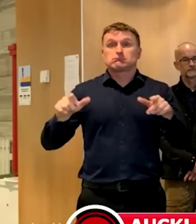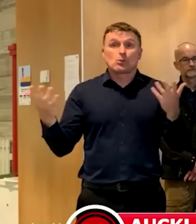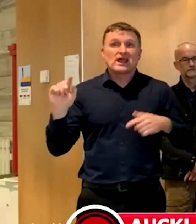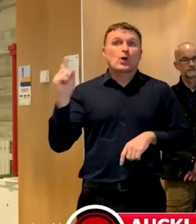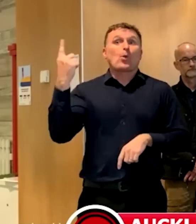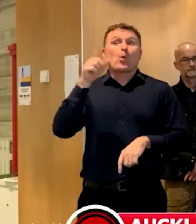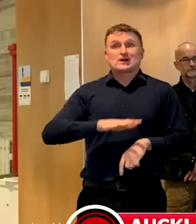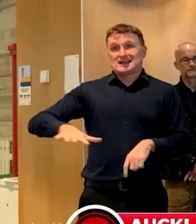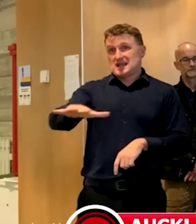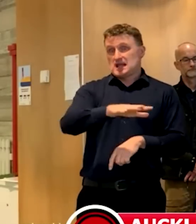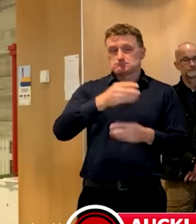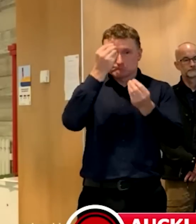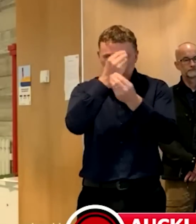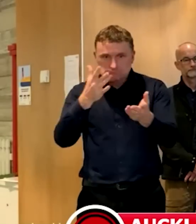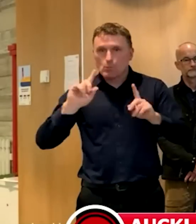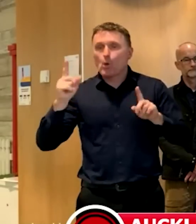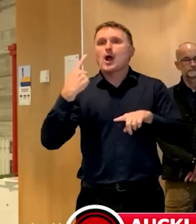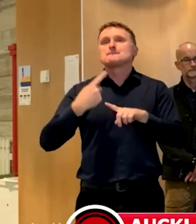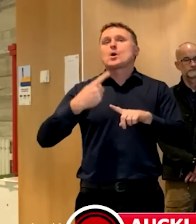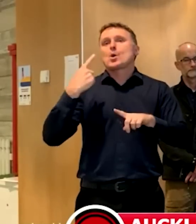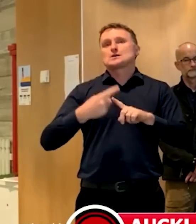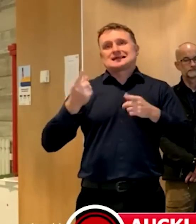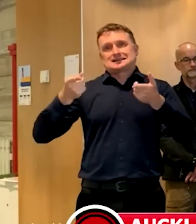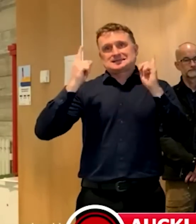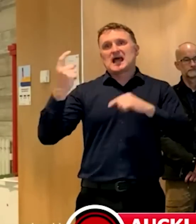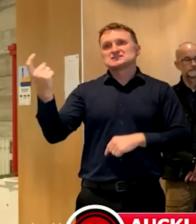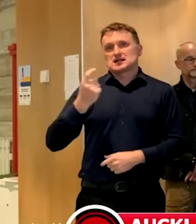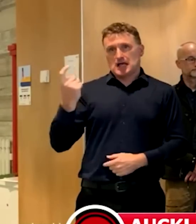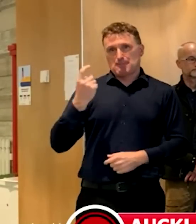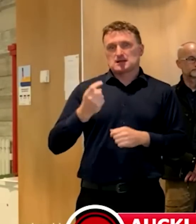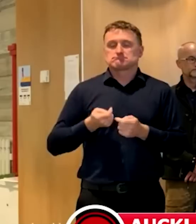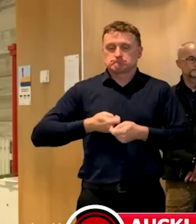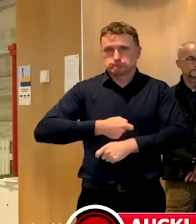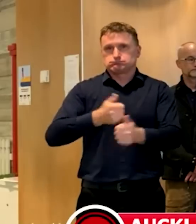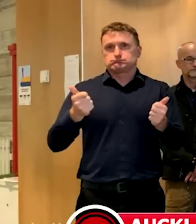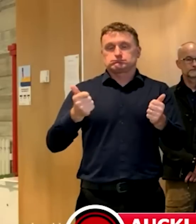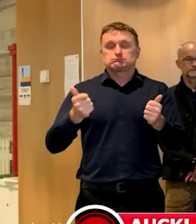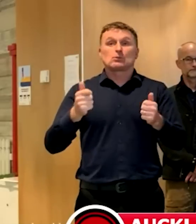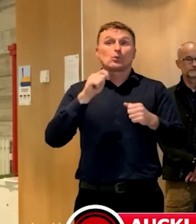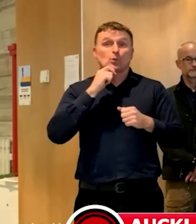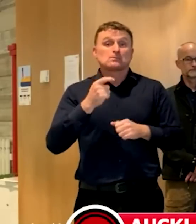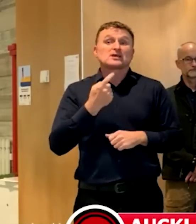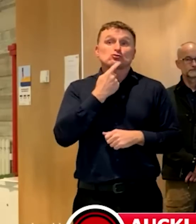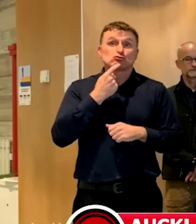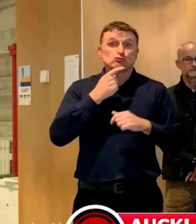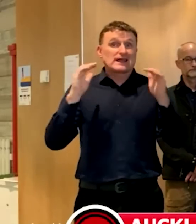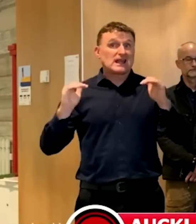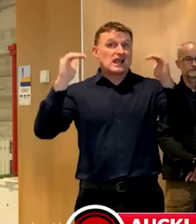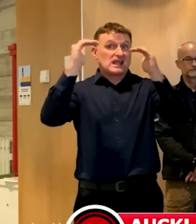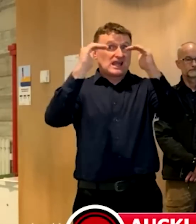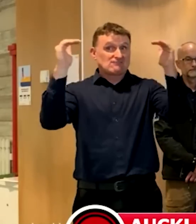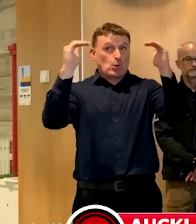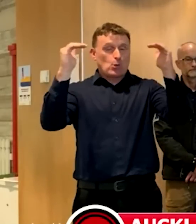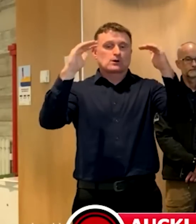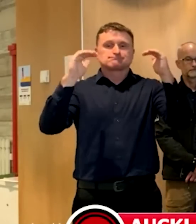this stand-up. The emergency alert will be issued to areas under both the red and the orange warnings, as